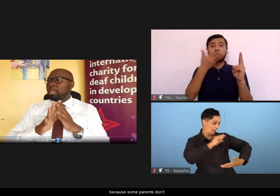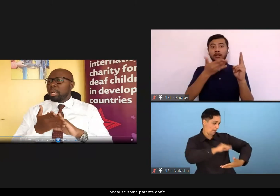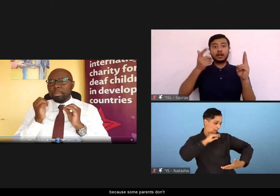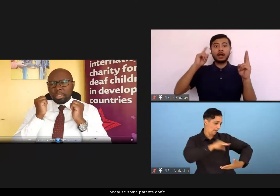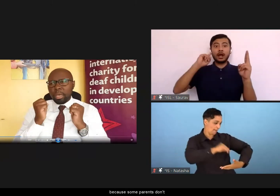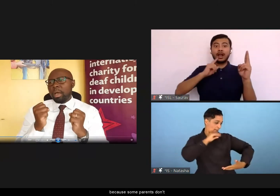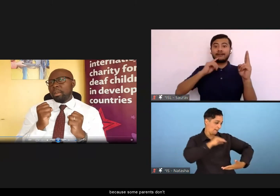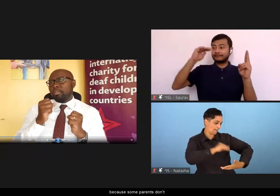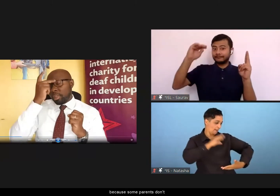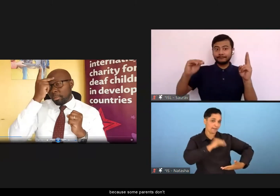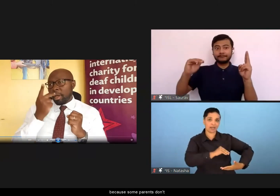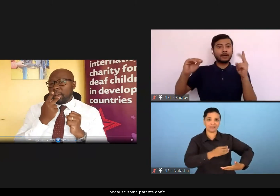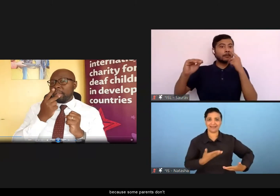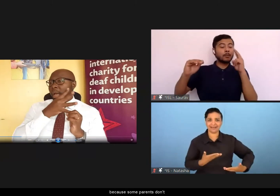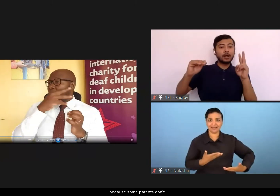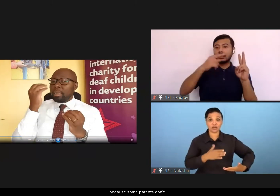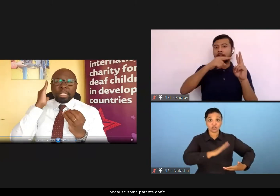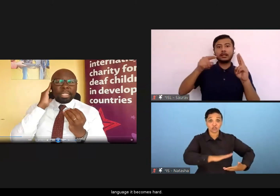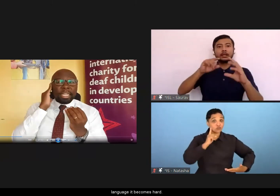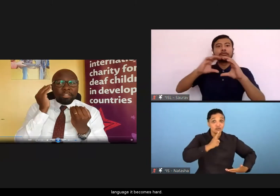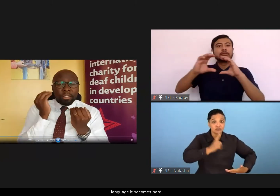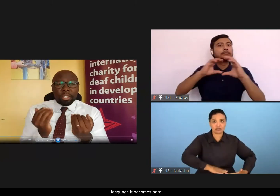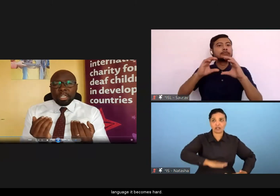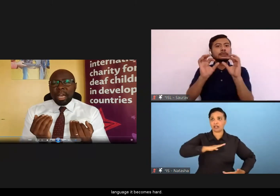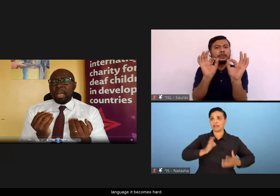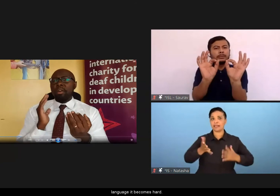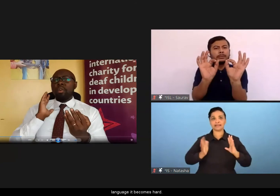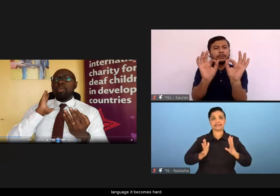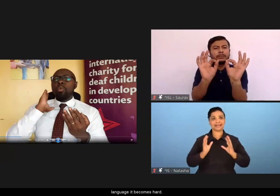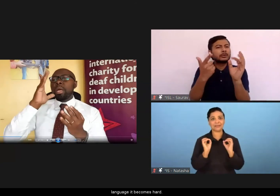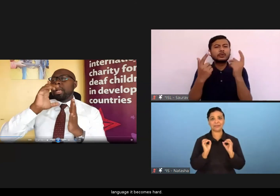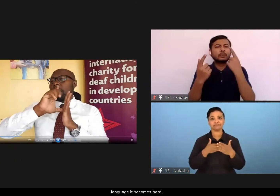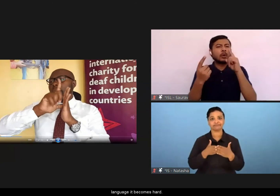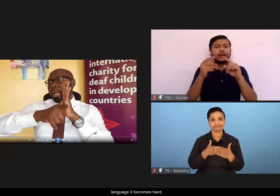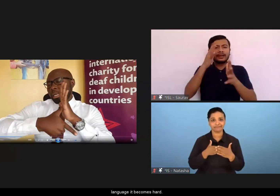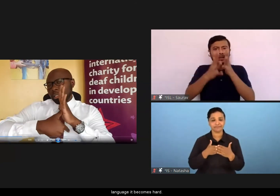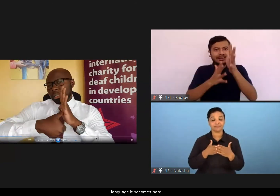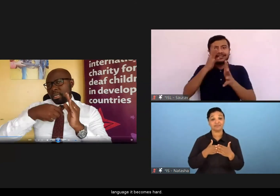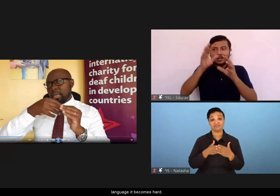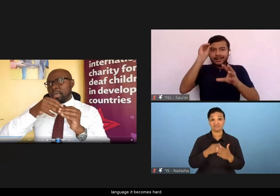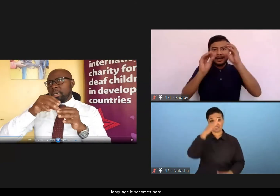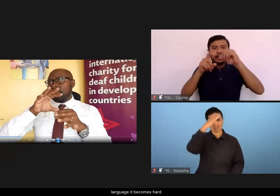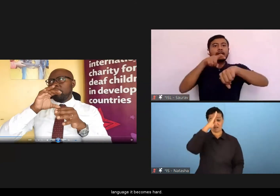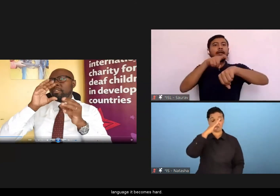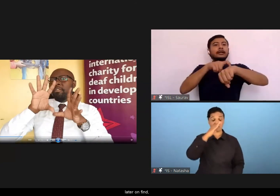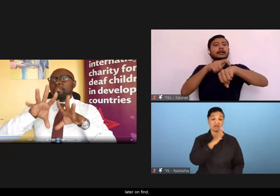parents don't have time to go and learn sign language. It becomes hard. A parent and the deaf child